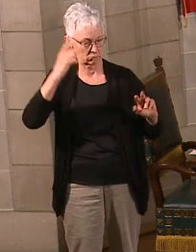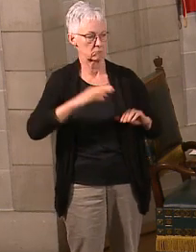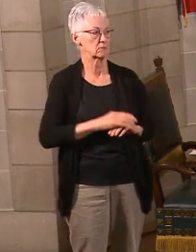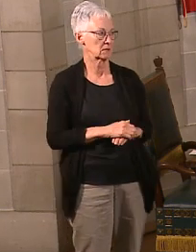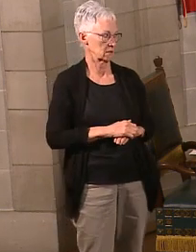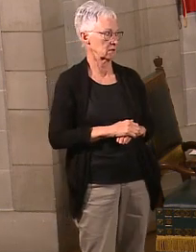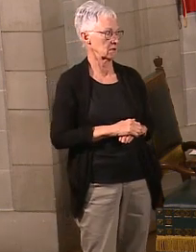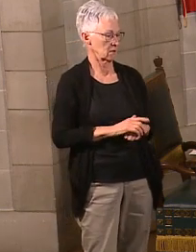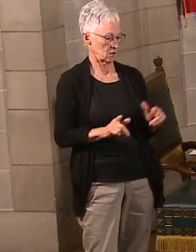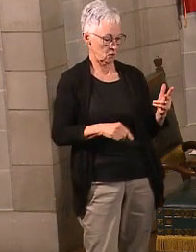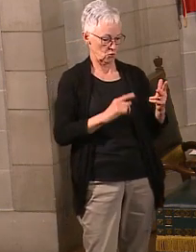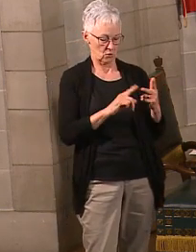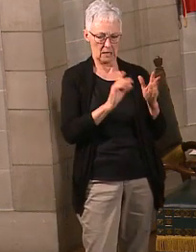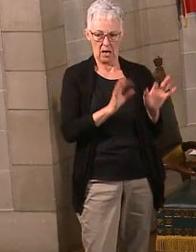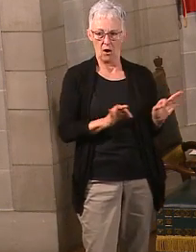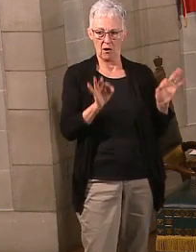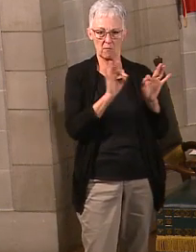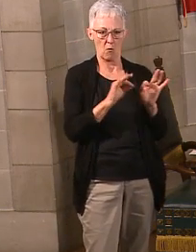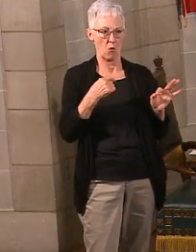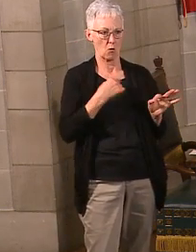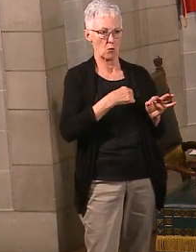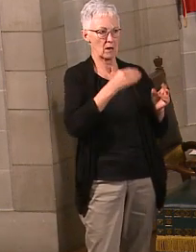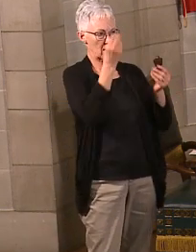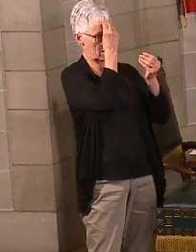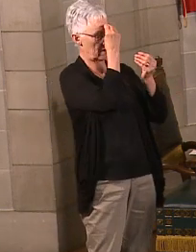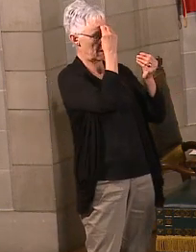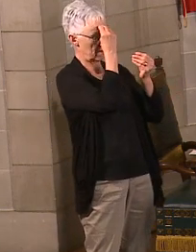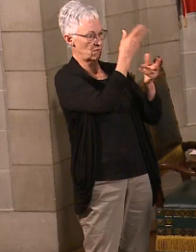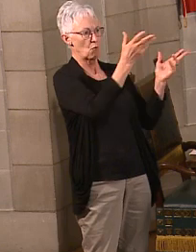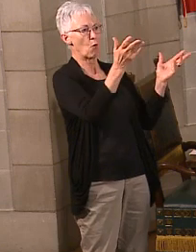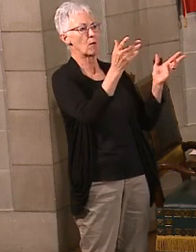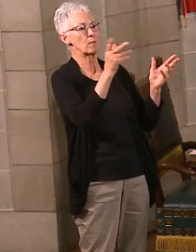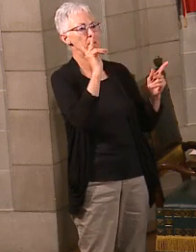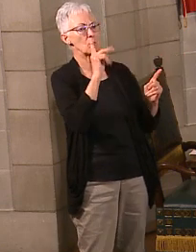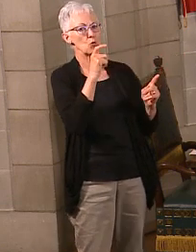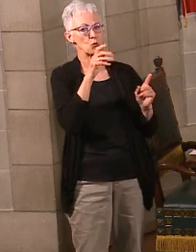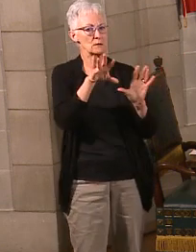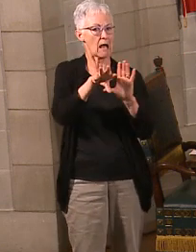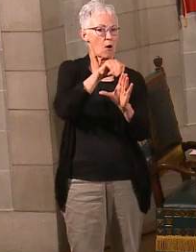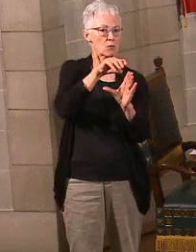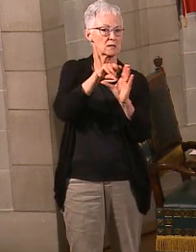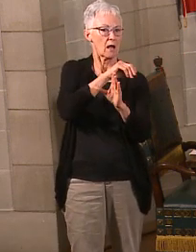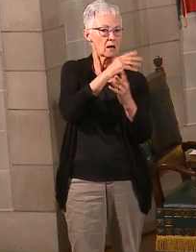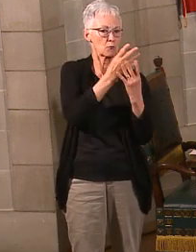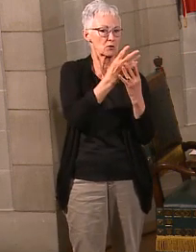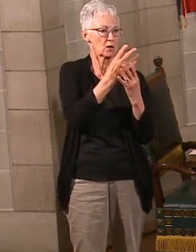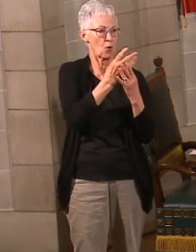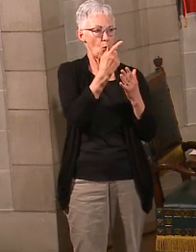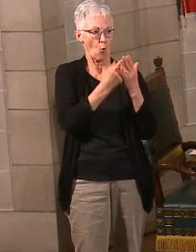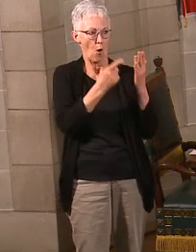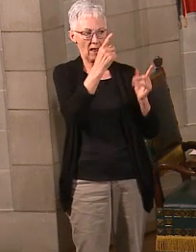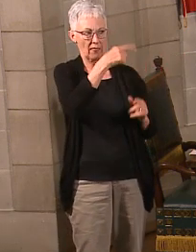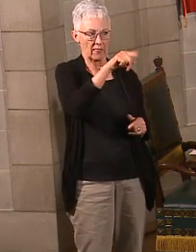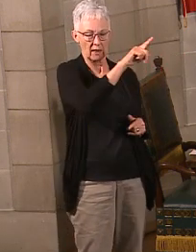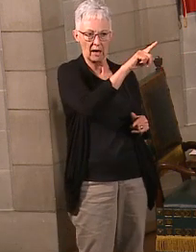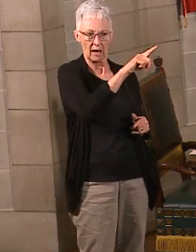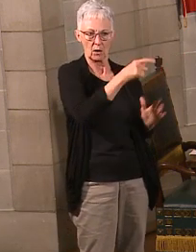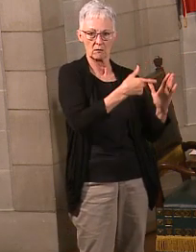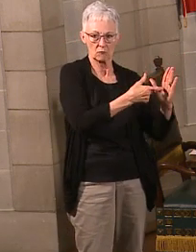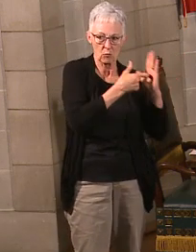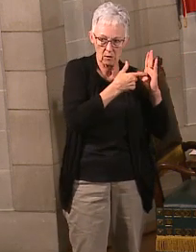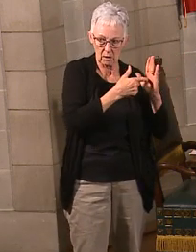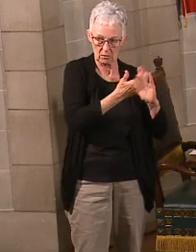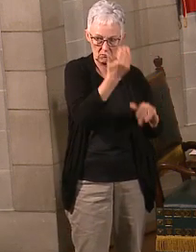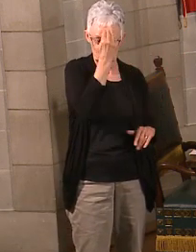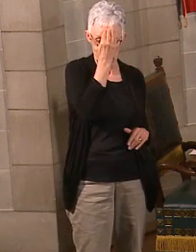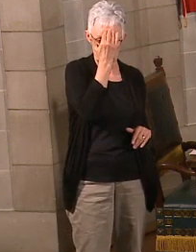it's important that we inform all the external stakeholders as well of the piece that they need to know. So that's as much to me and